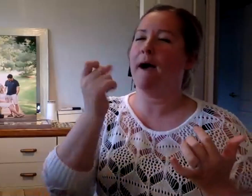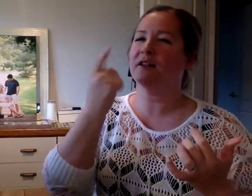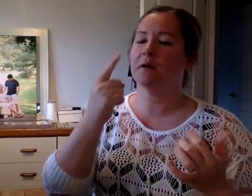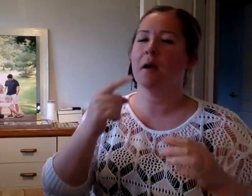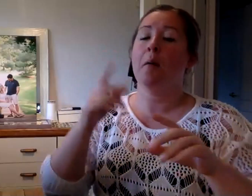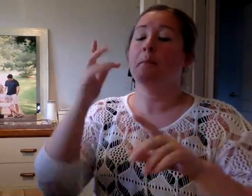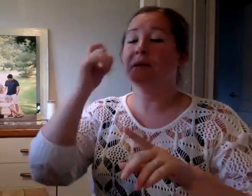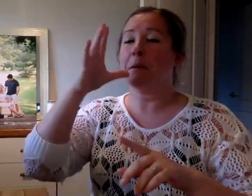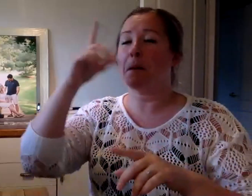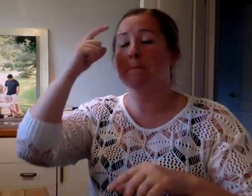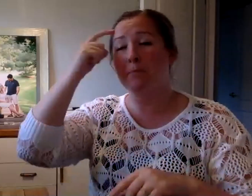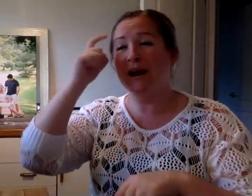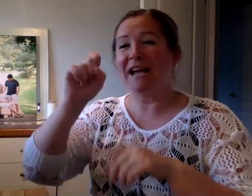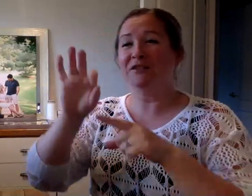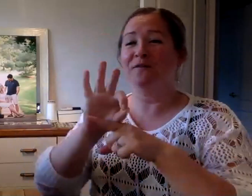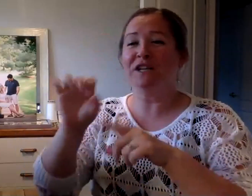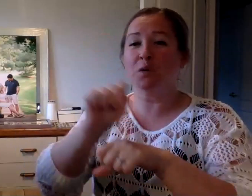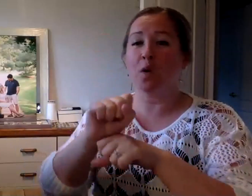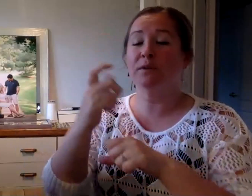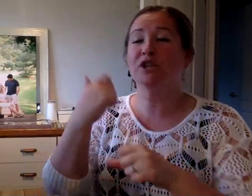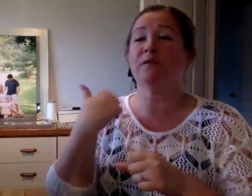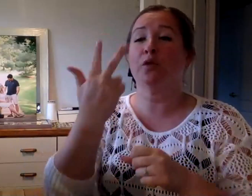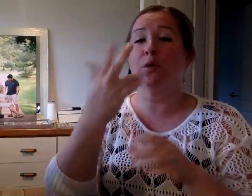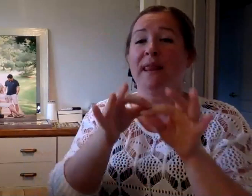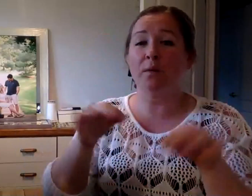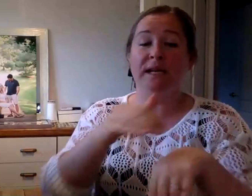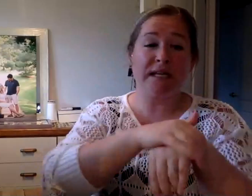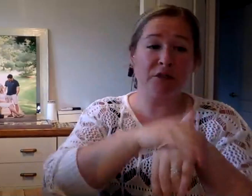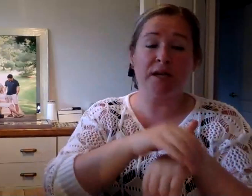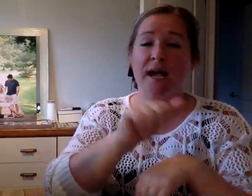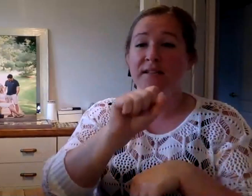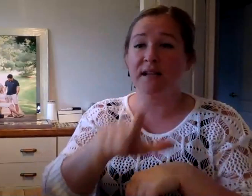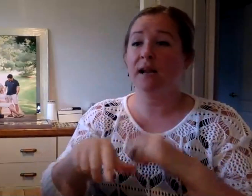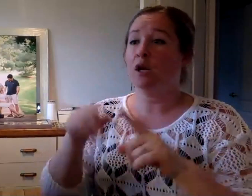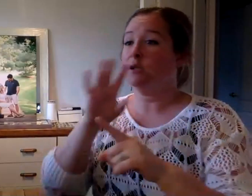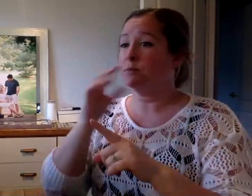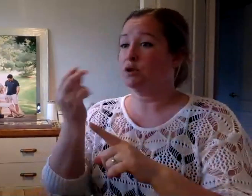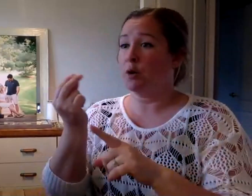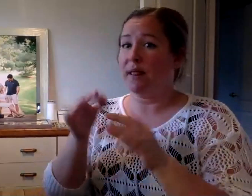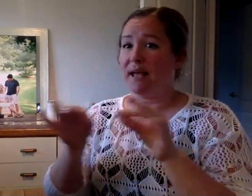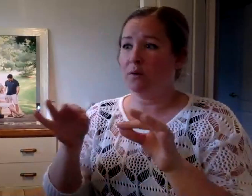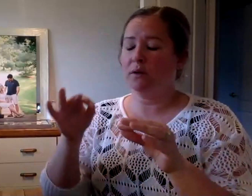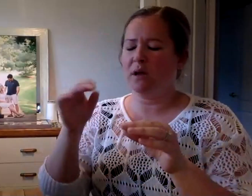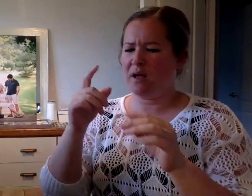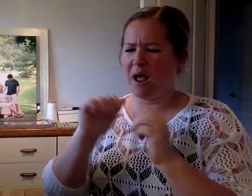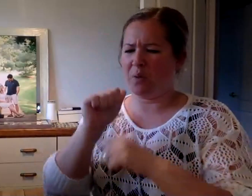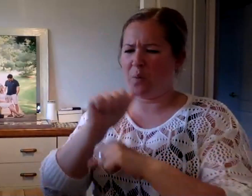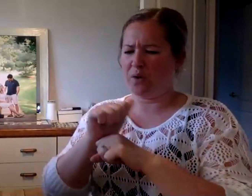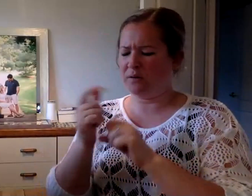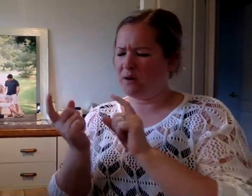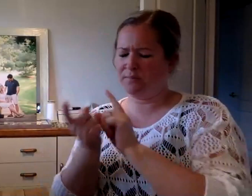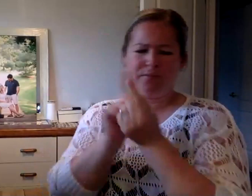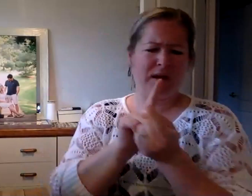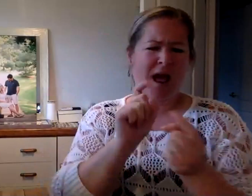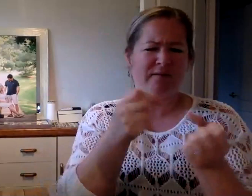angry. Oh, my mom, I didn't realize that my mom has to do it translated in like 3 different languages.